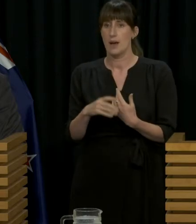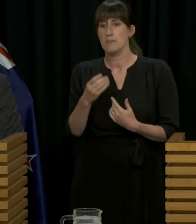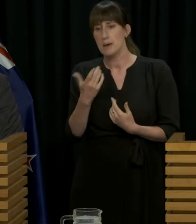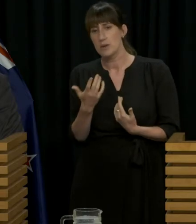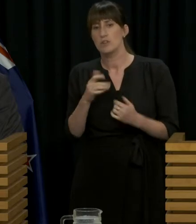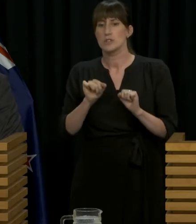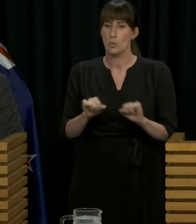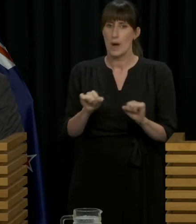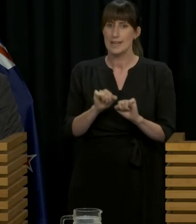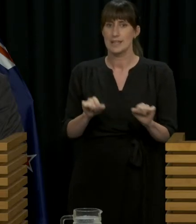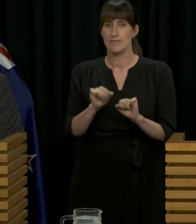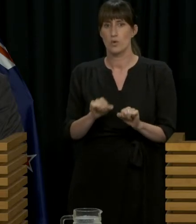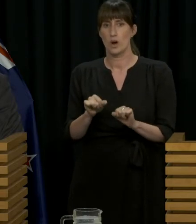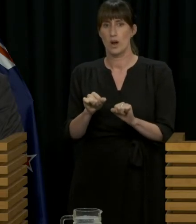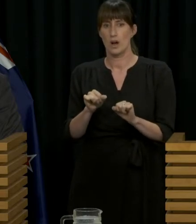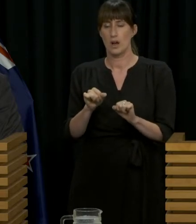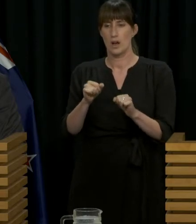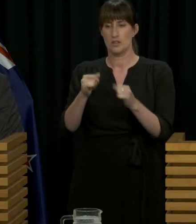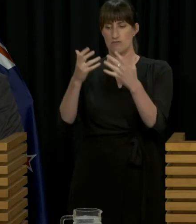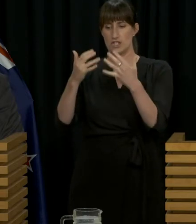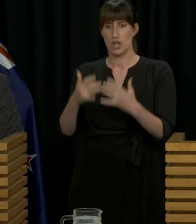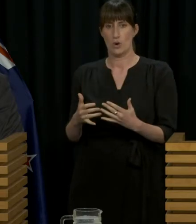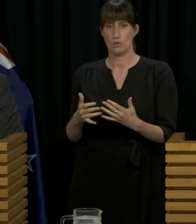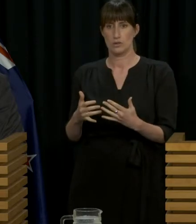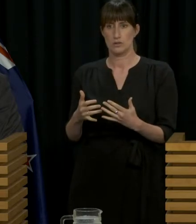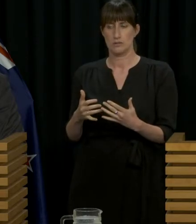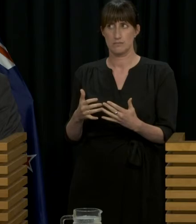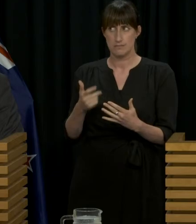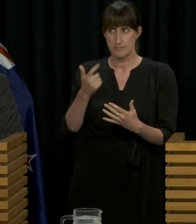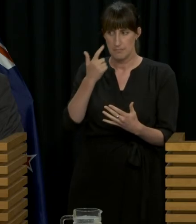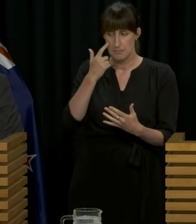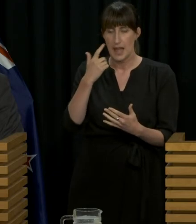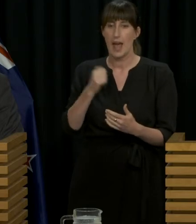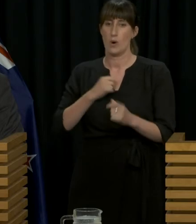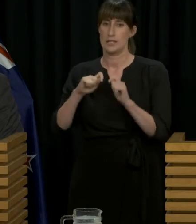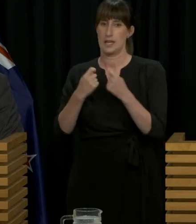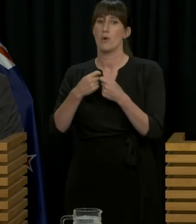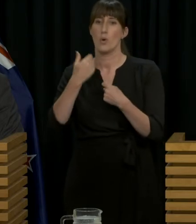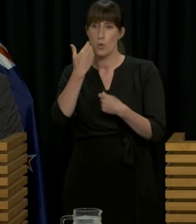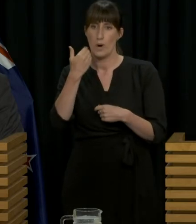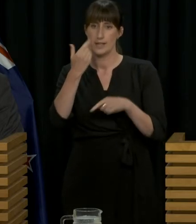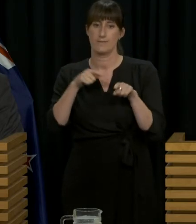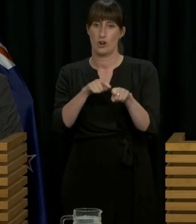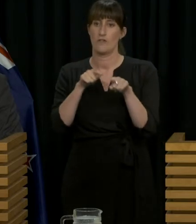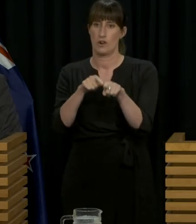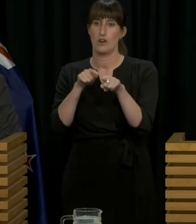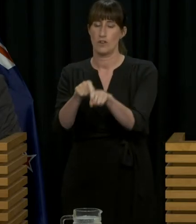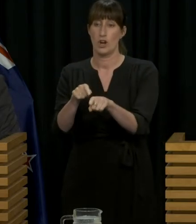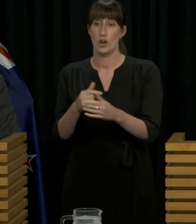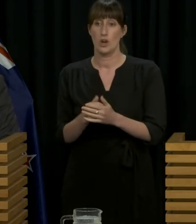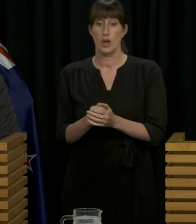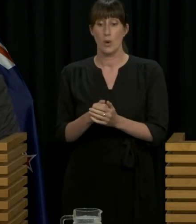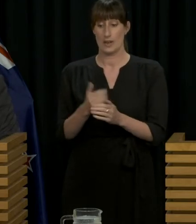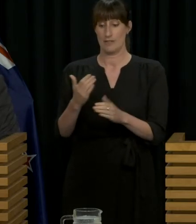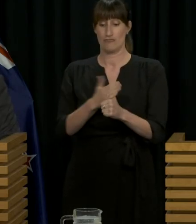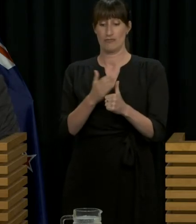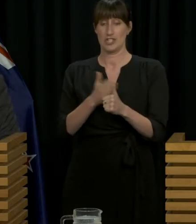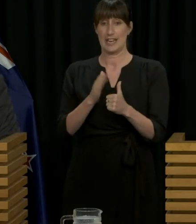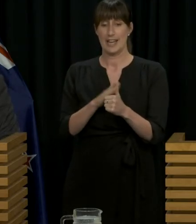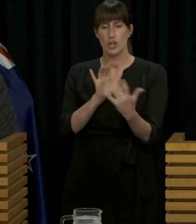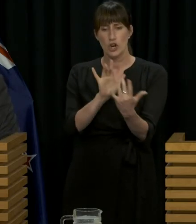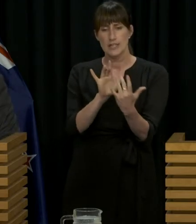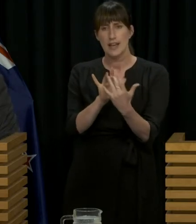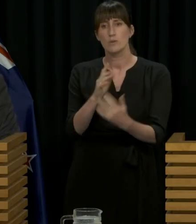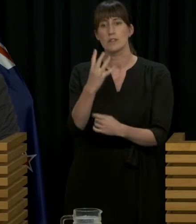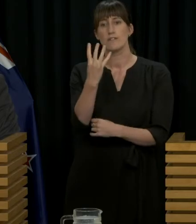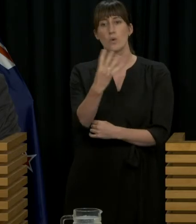come through. Our teams are constantly following up with them. The other thing I would say is that when initial contact was made, there were 14 people